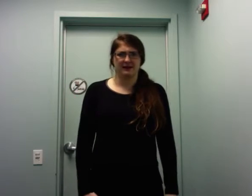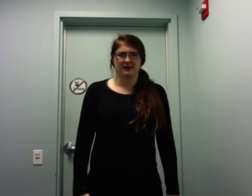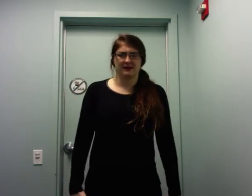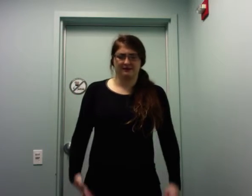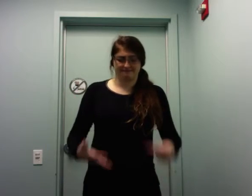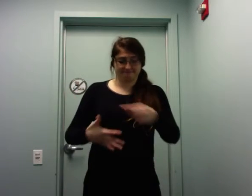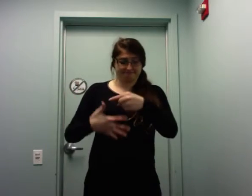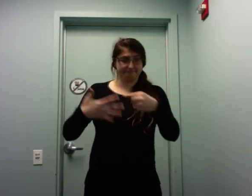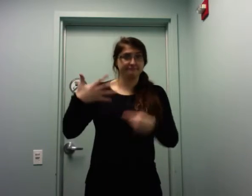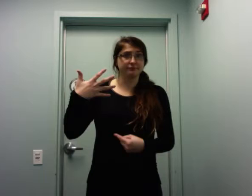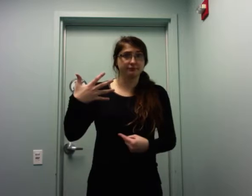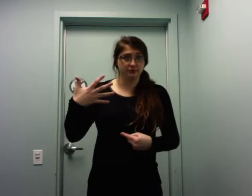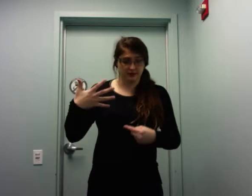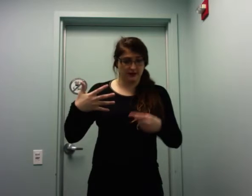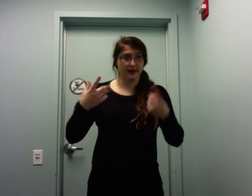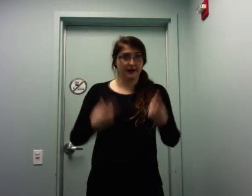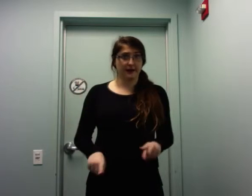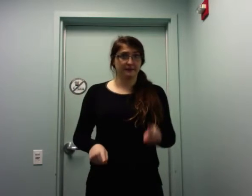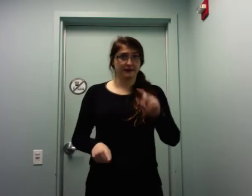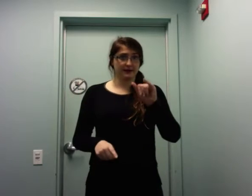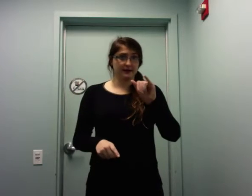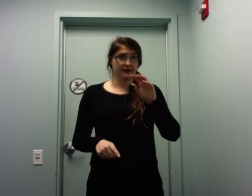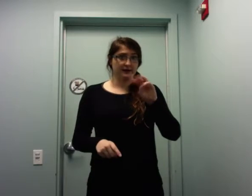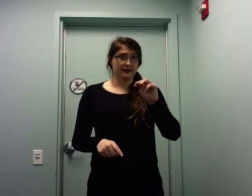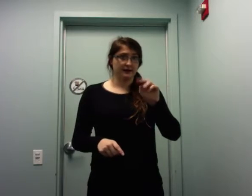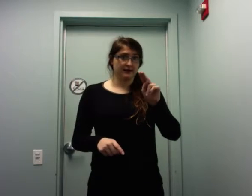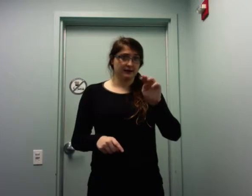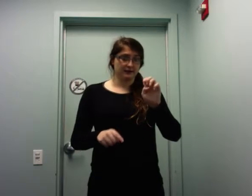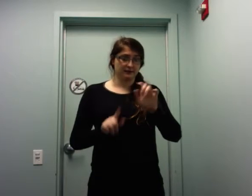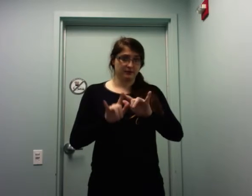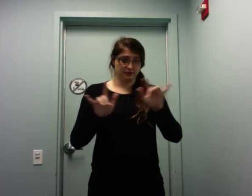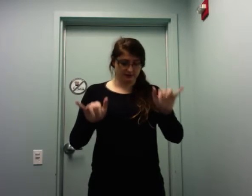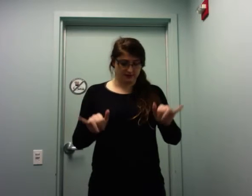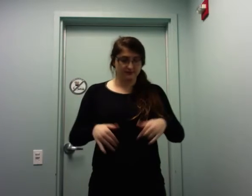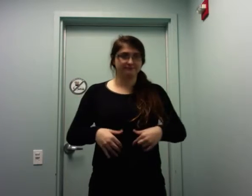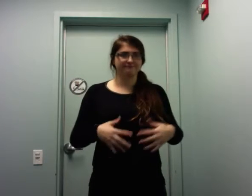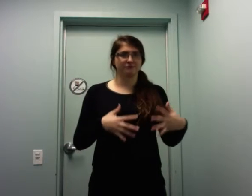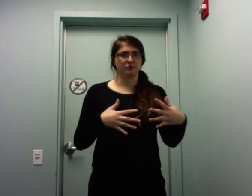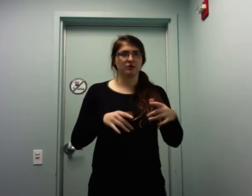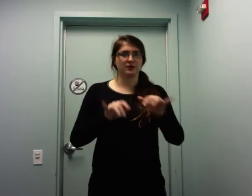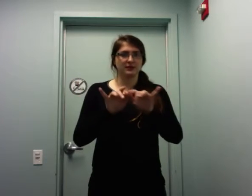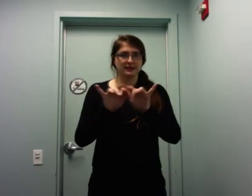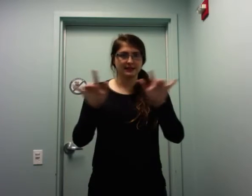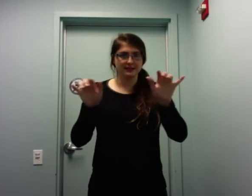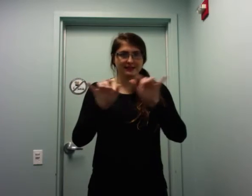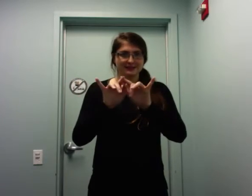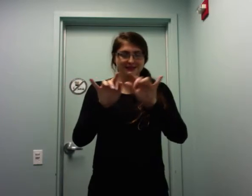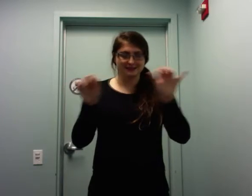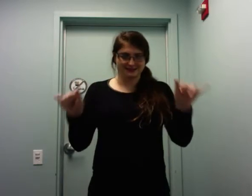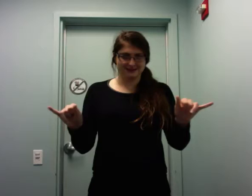system strong for longer periods of time. And these are things that anyone can do in order to keep themselves